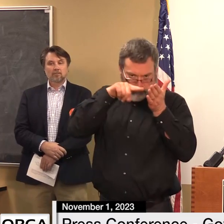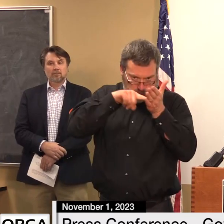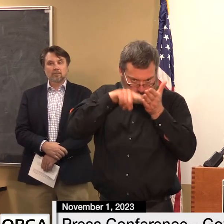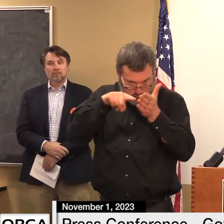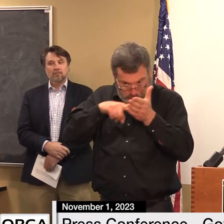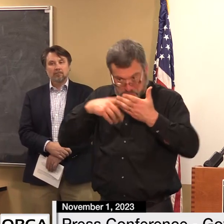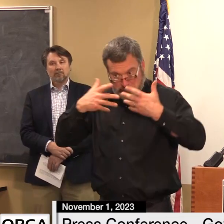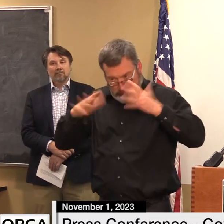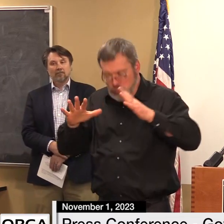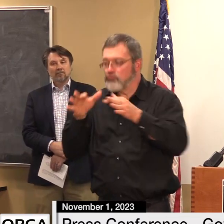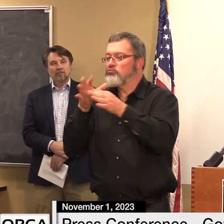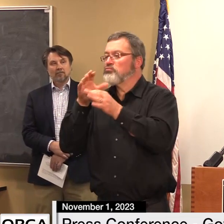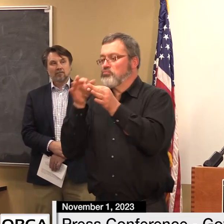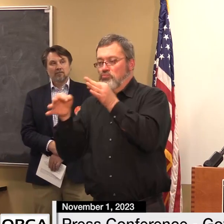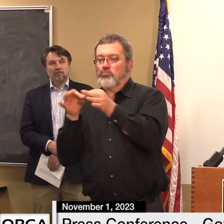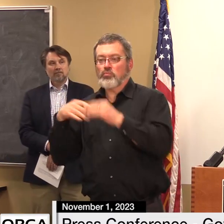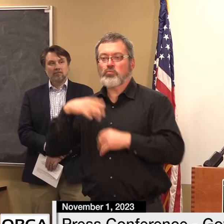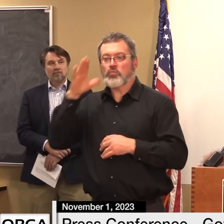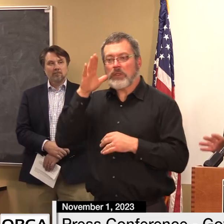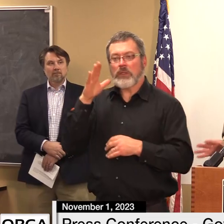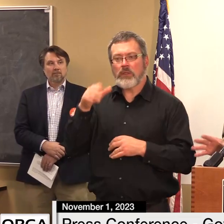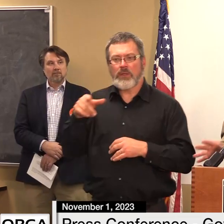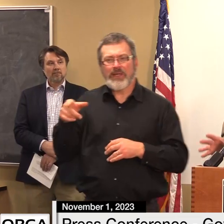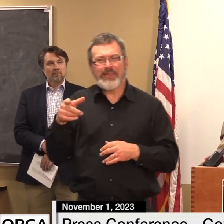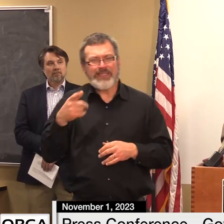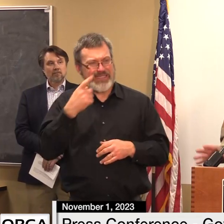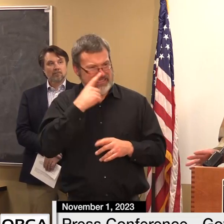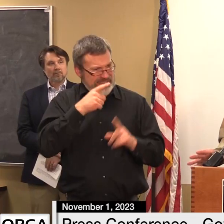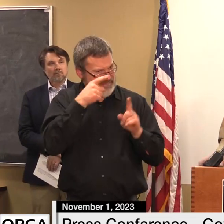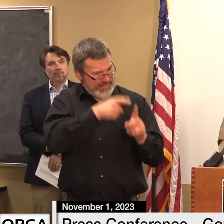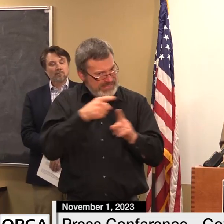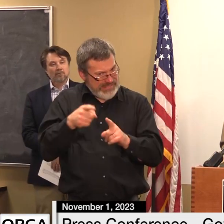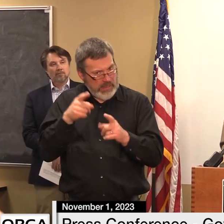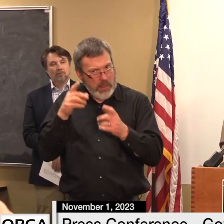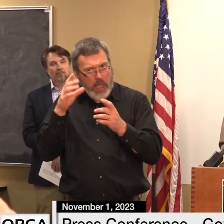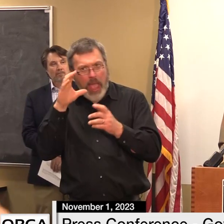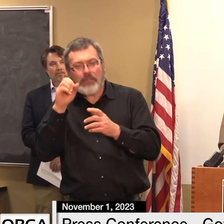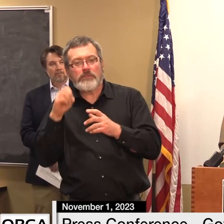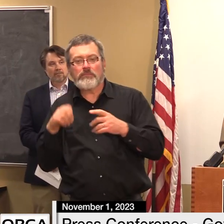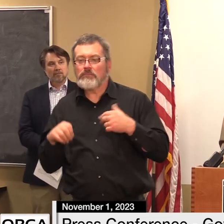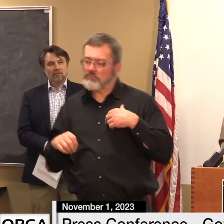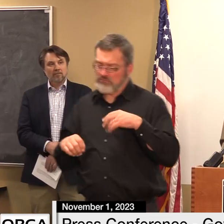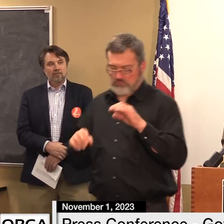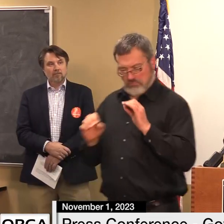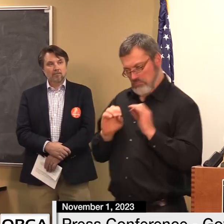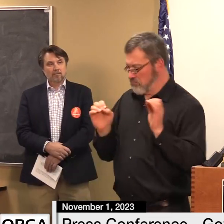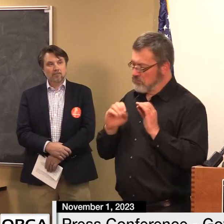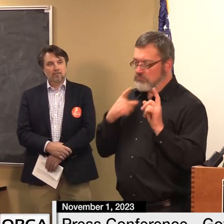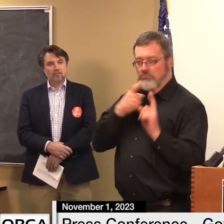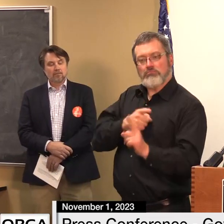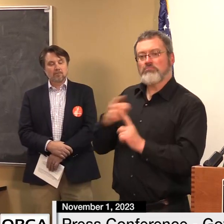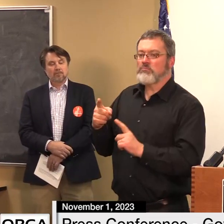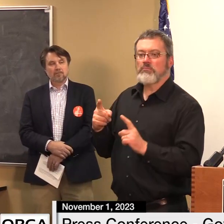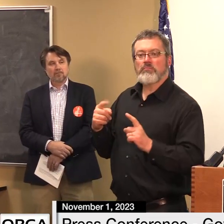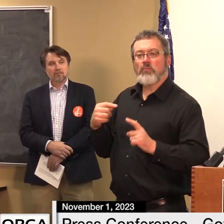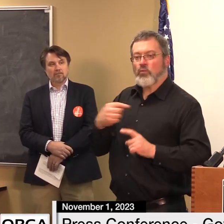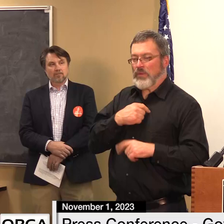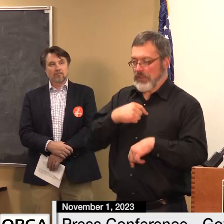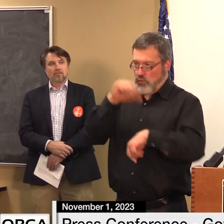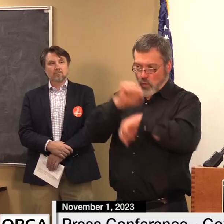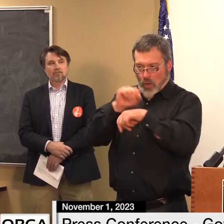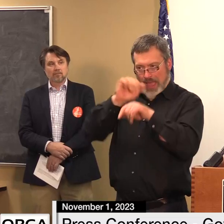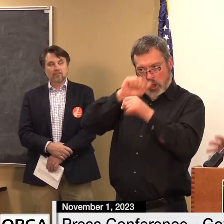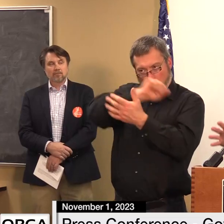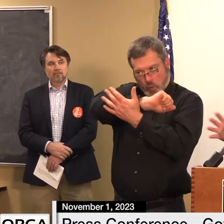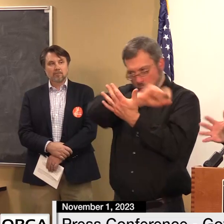about the specific cases? I'm not going to get into the specifics of each of these cases. I can tell you that we are actively working all of them. We have